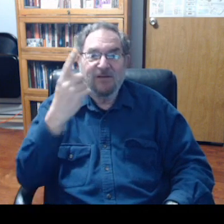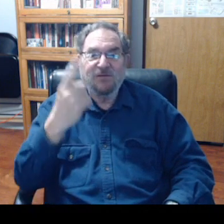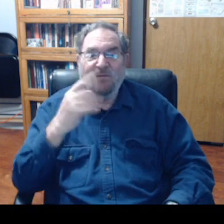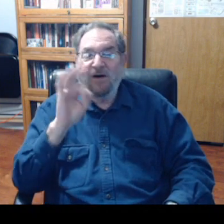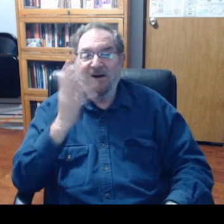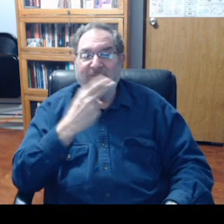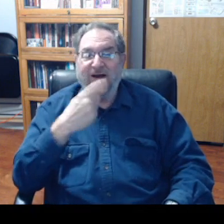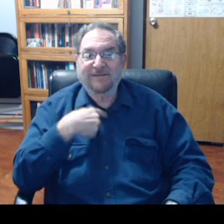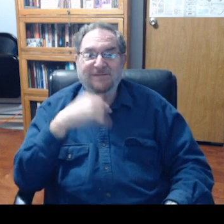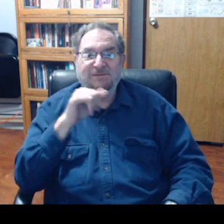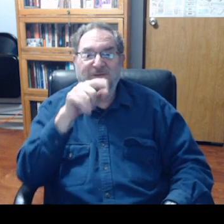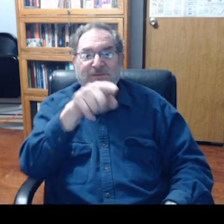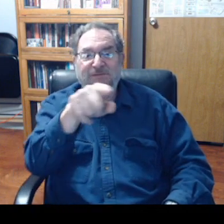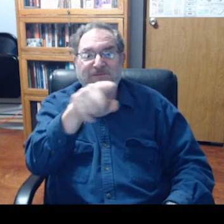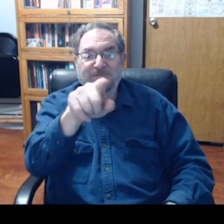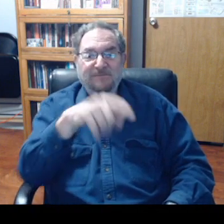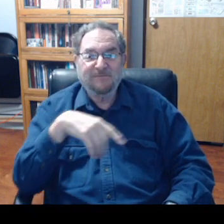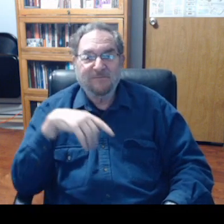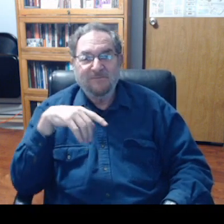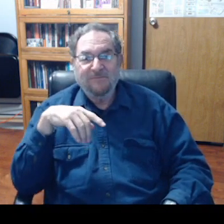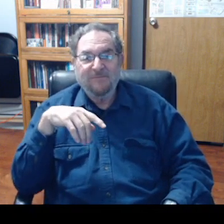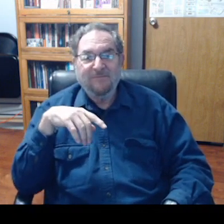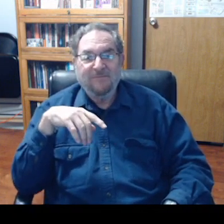And then there's one of us too.